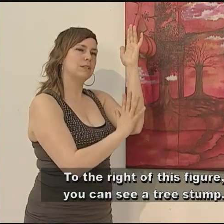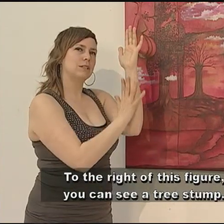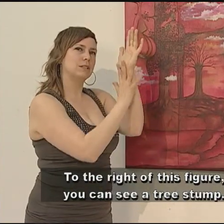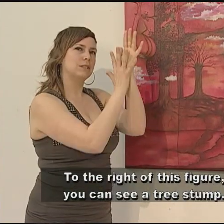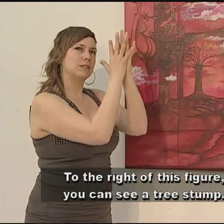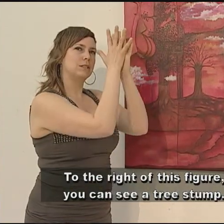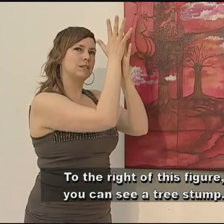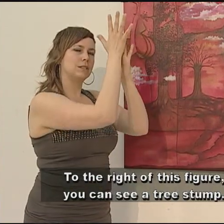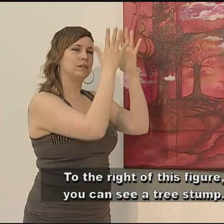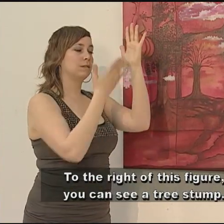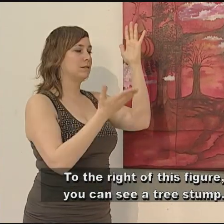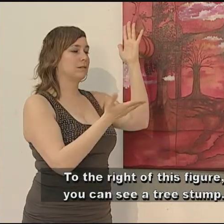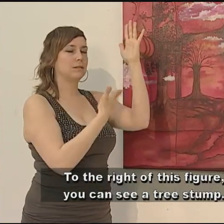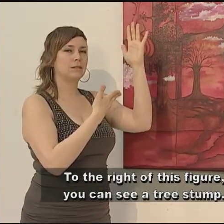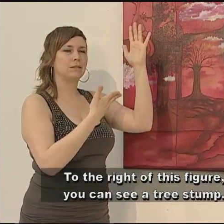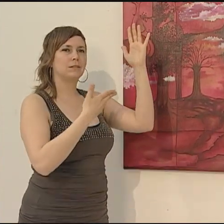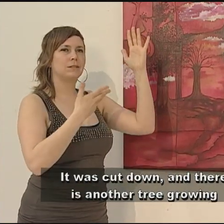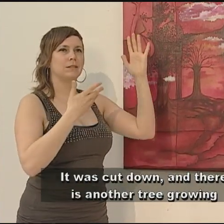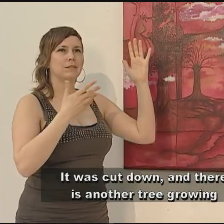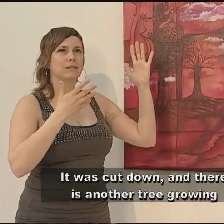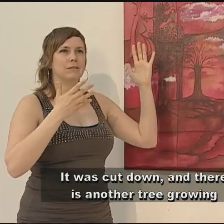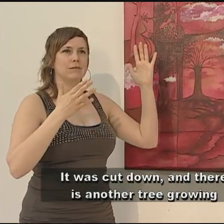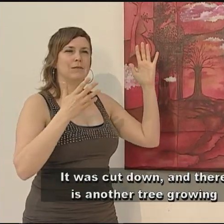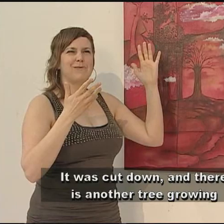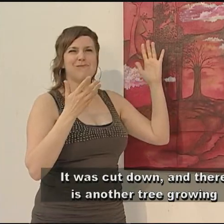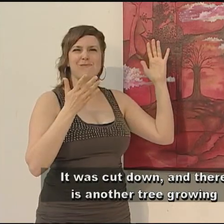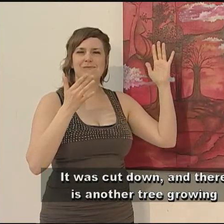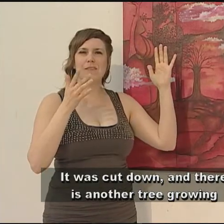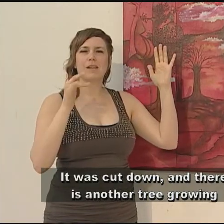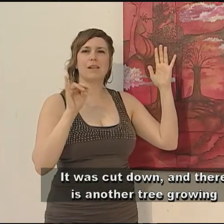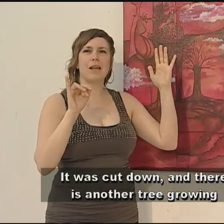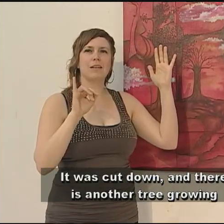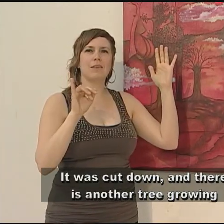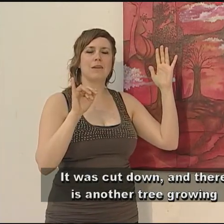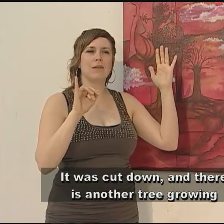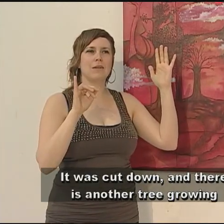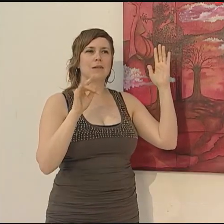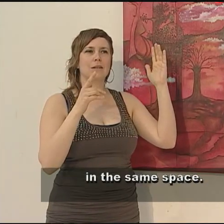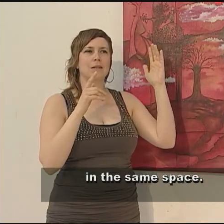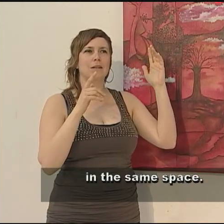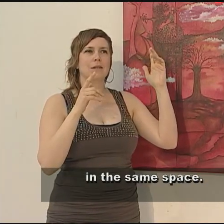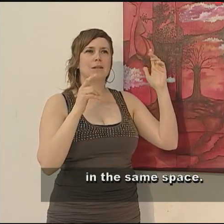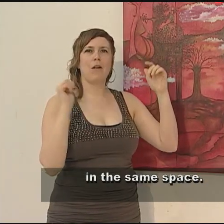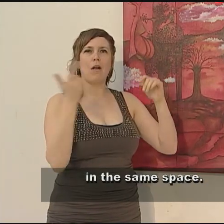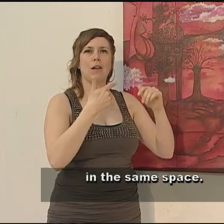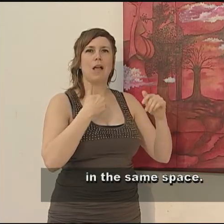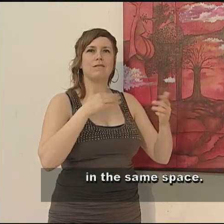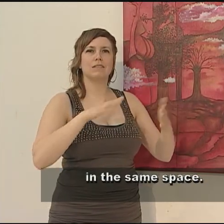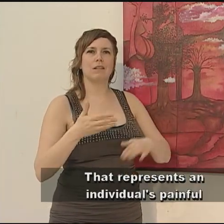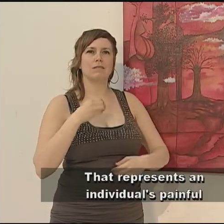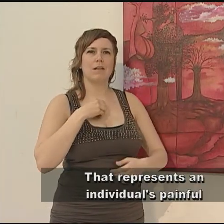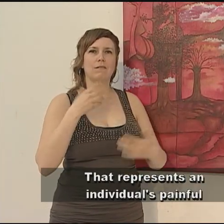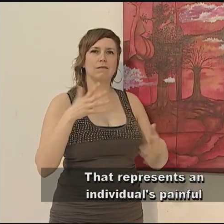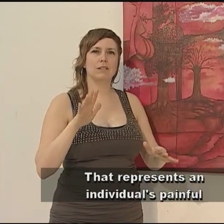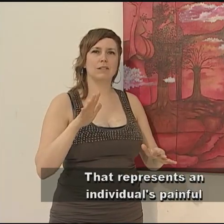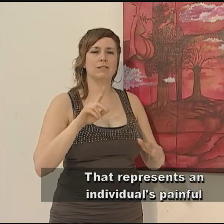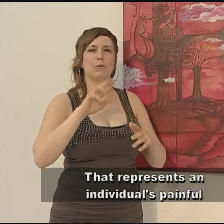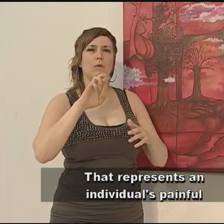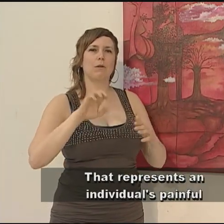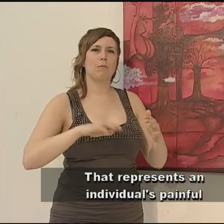the right of this figure, you can see a tree stump. It was cut down, and there is another tree growing in the same space. That represents